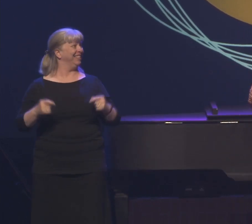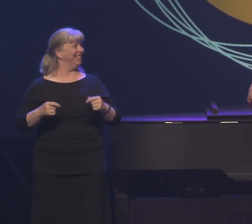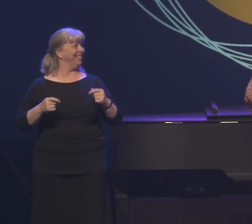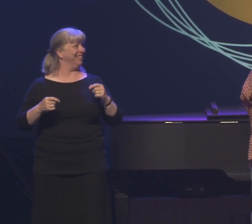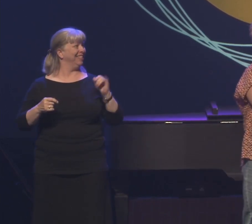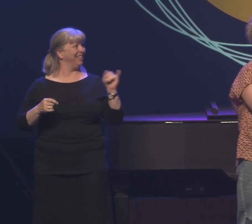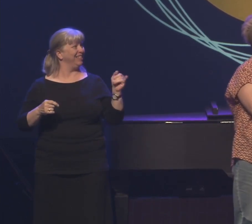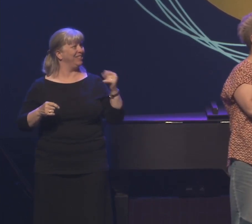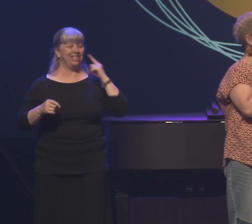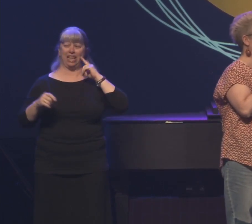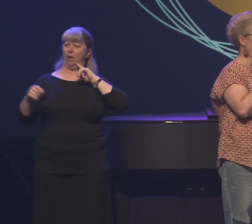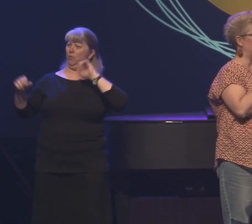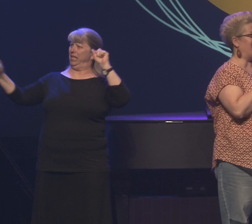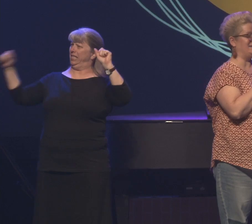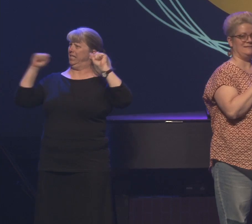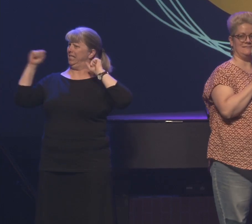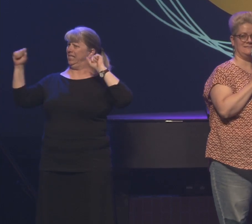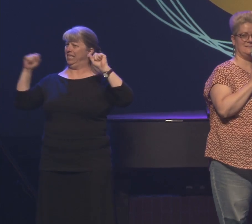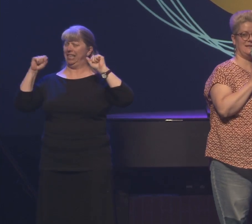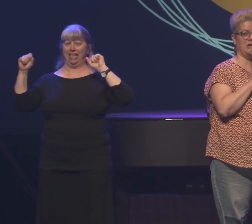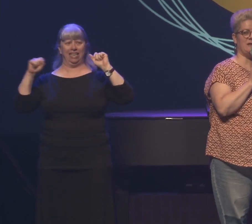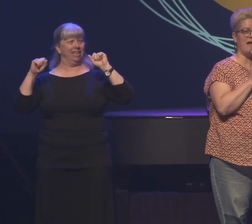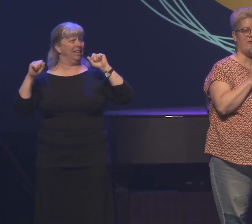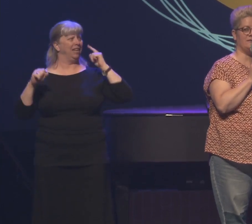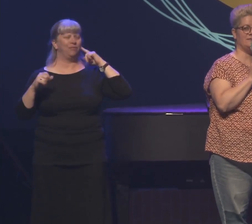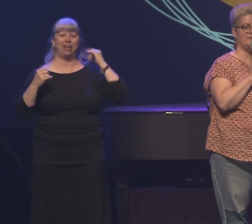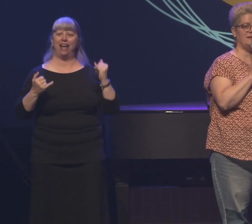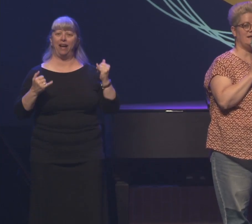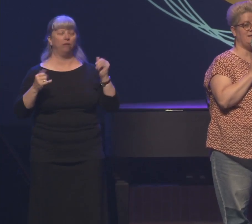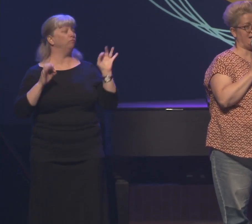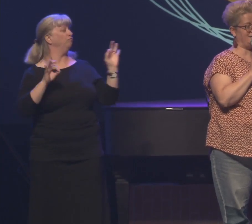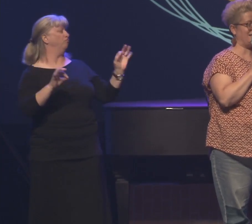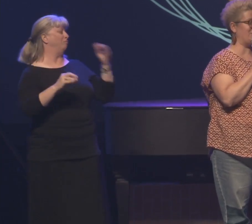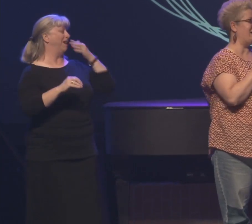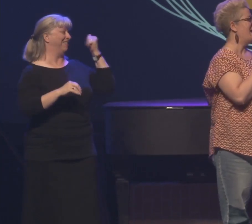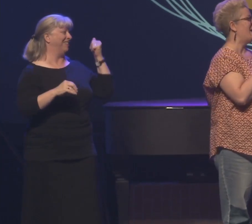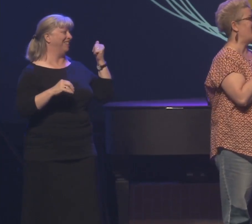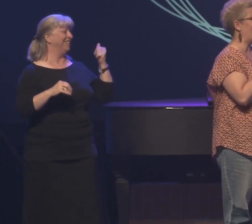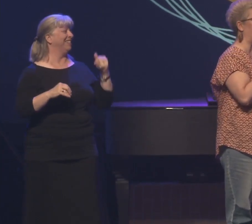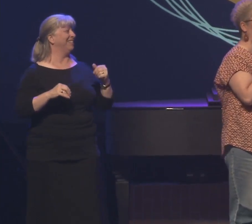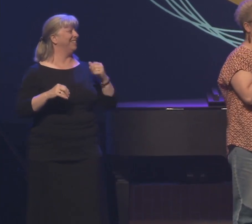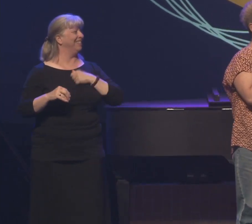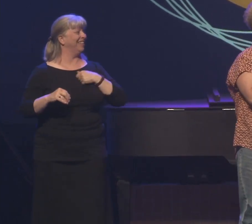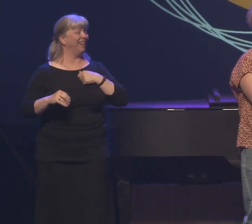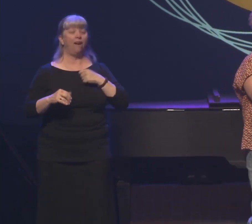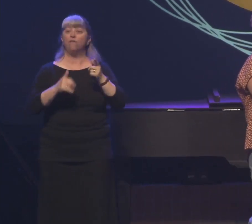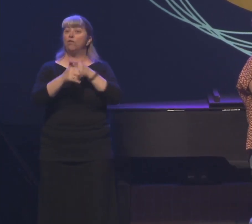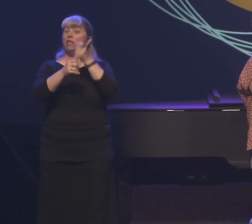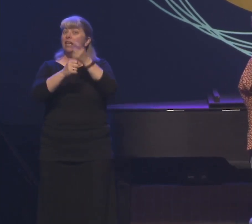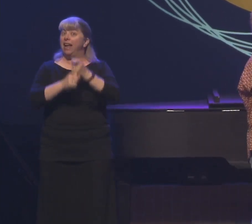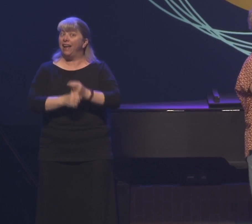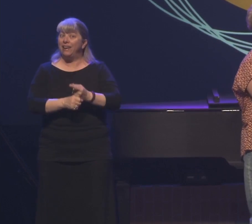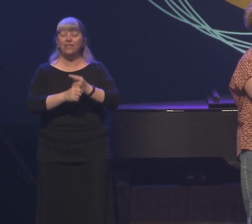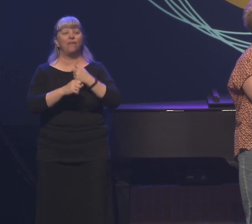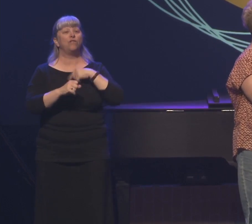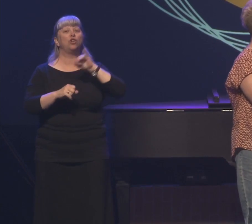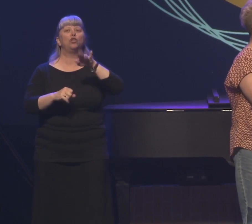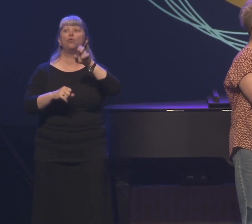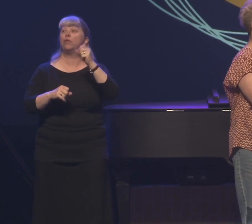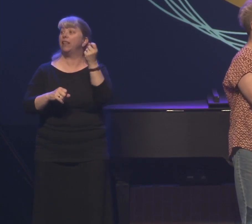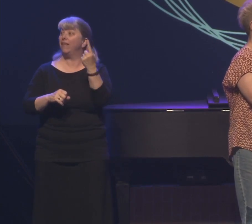that's coming up. You just sound really weird right now. Can you hear me now? Yes, that's great. Sorry. We have our first annual Partners in Hope Gala on June